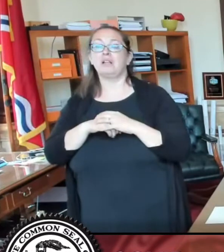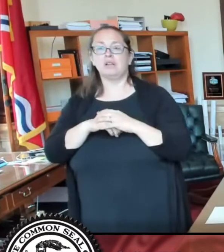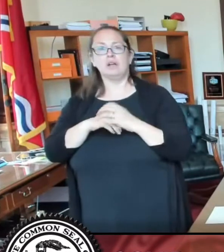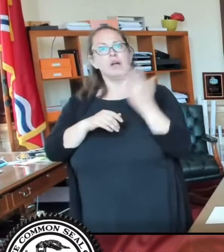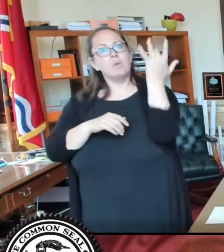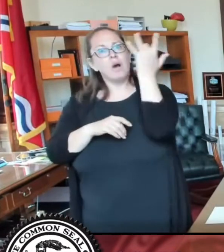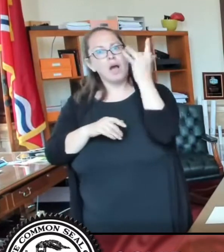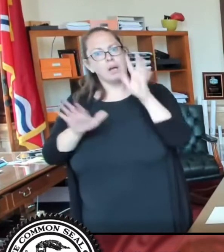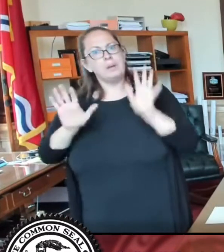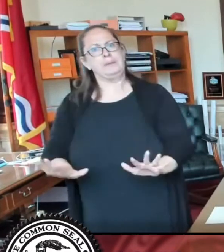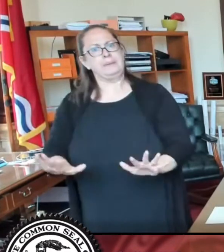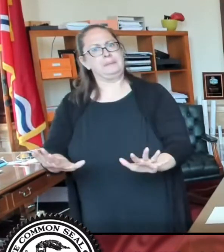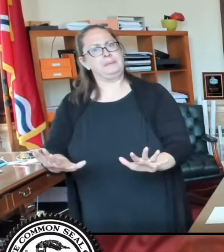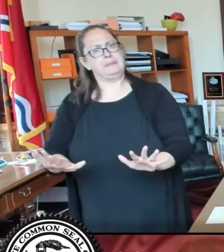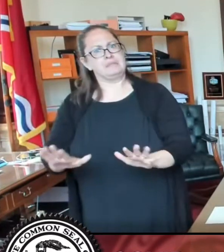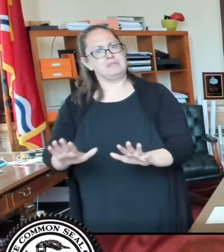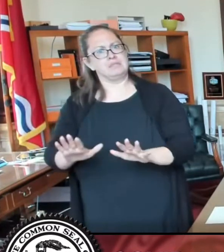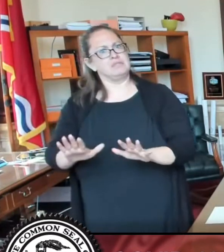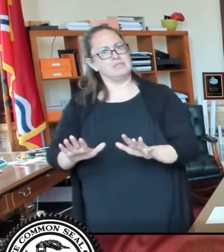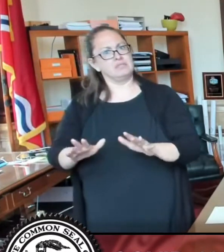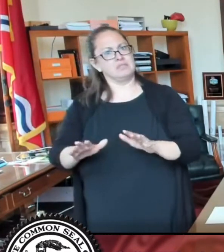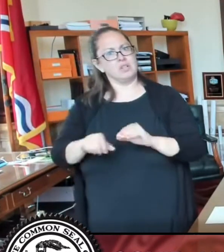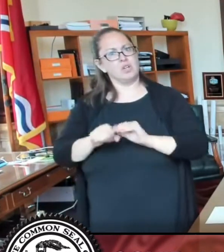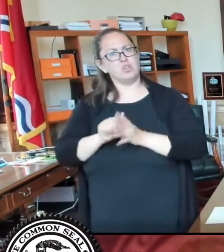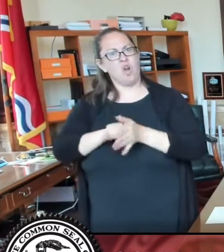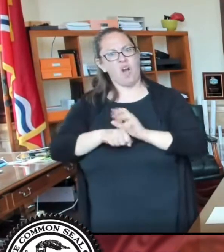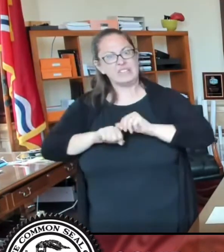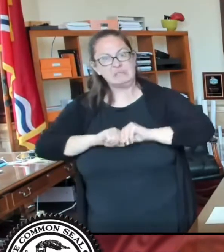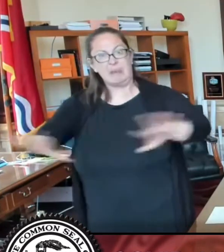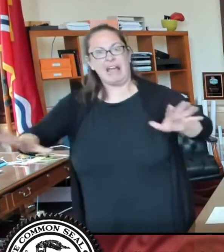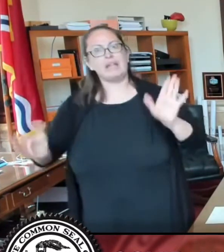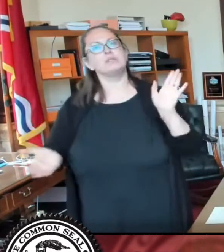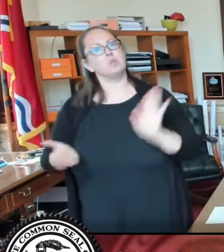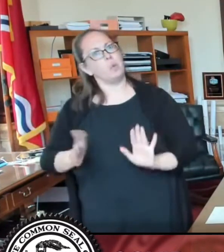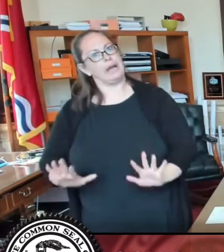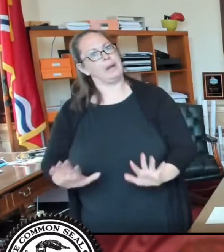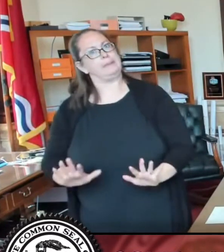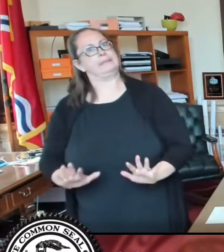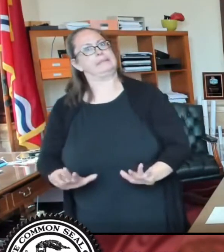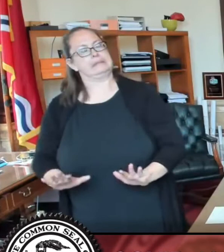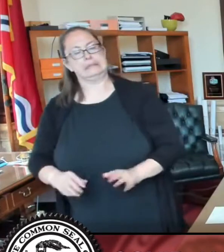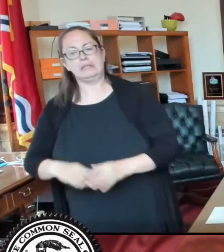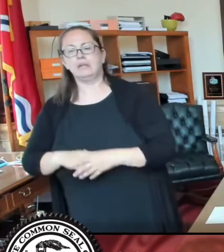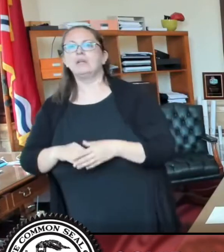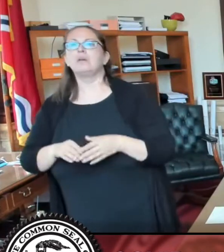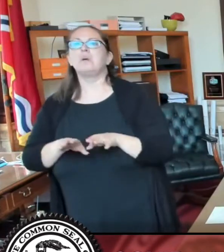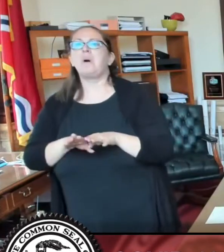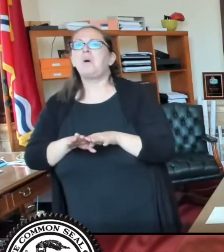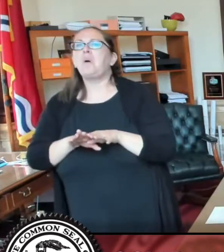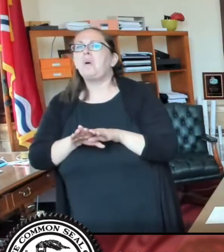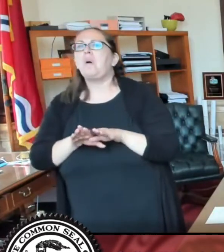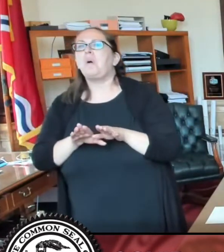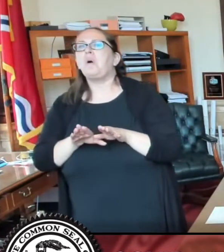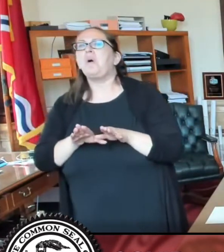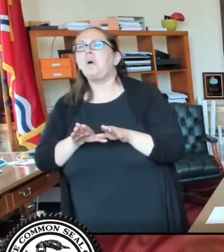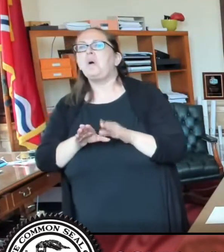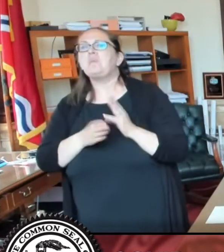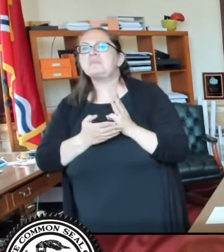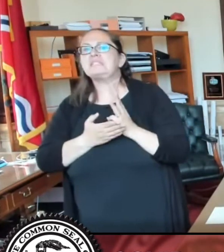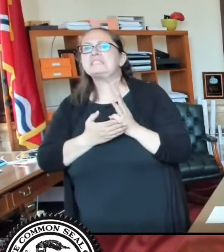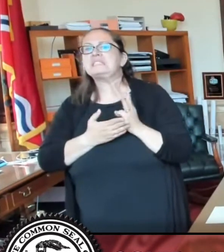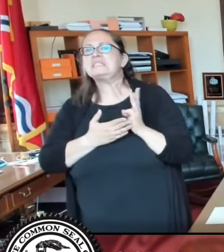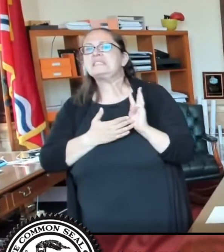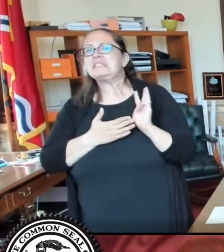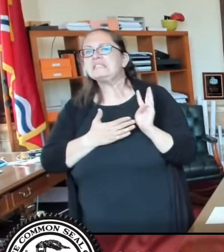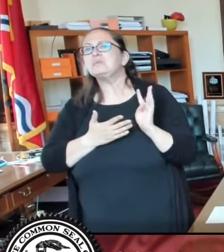down the spread. That worked. We began reopening about 6 weeks ago, maybe 7 weeks ago